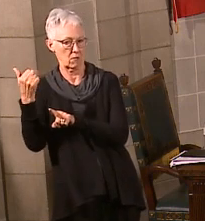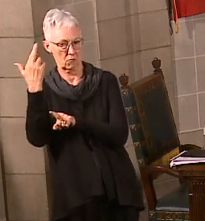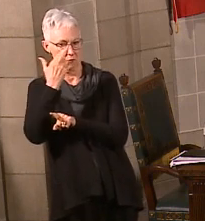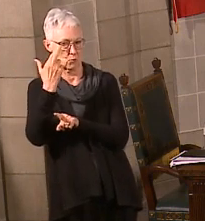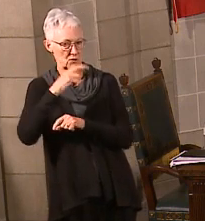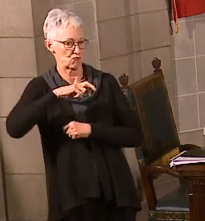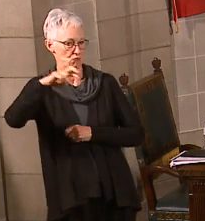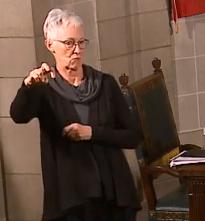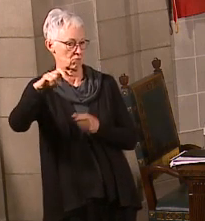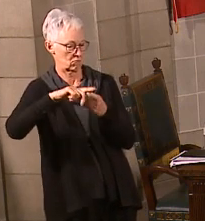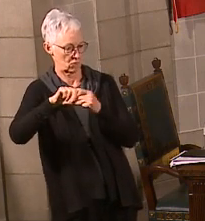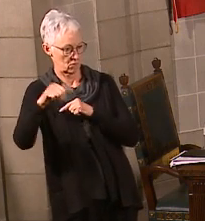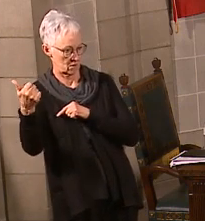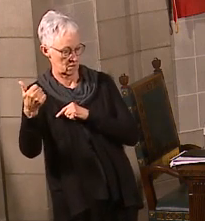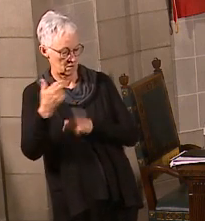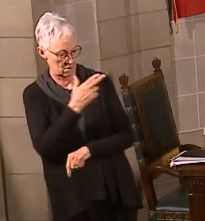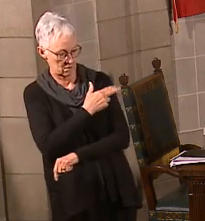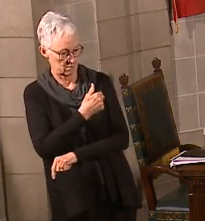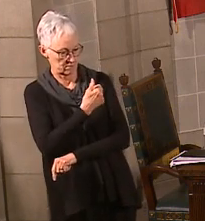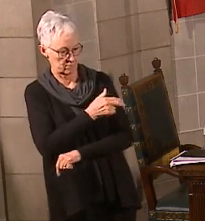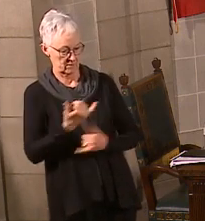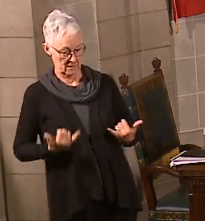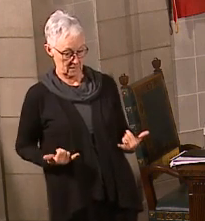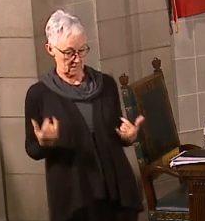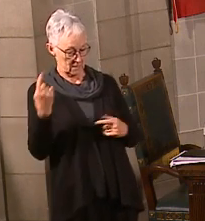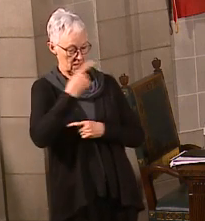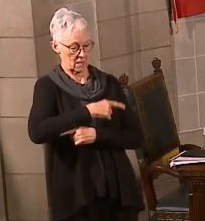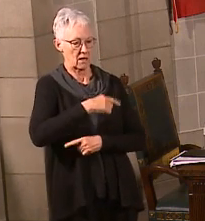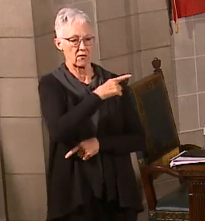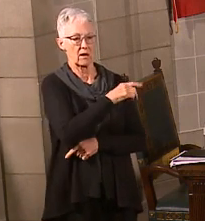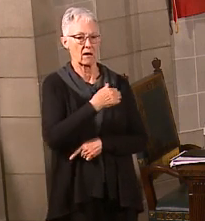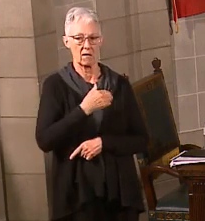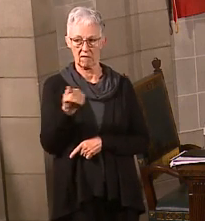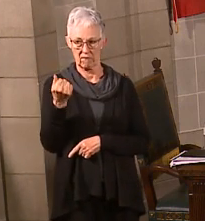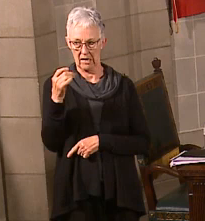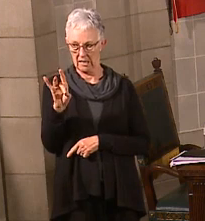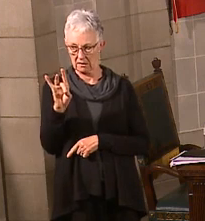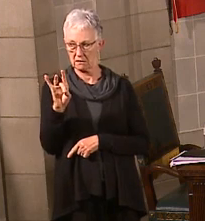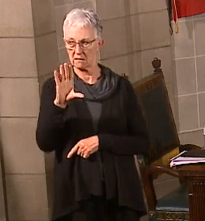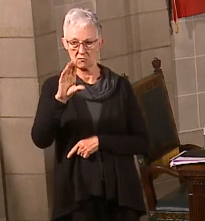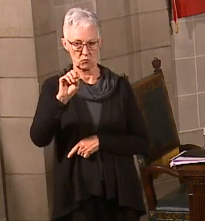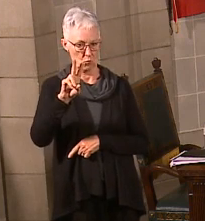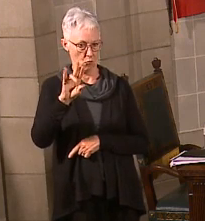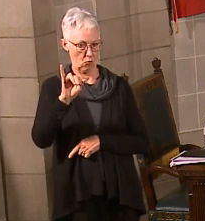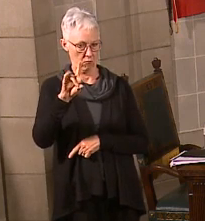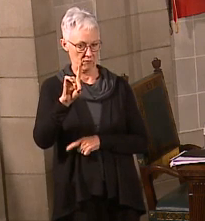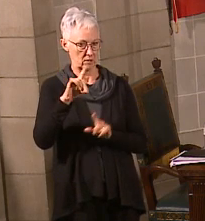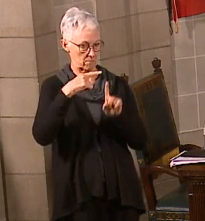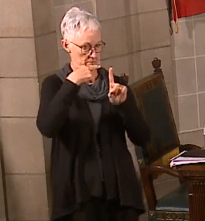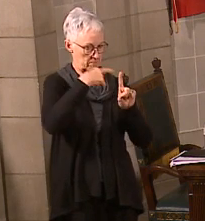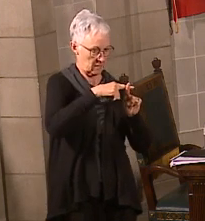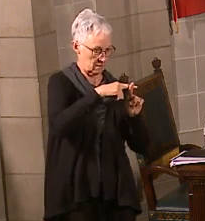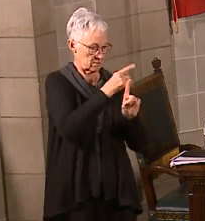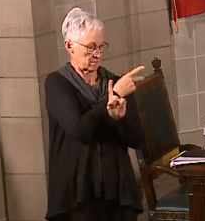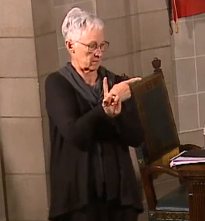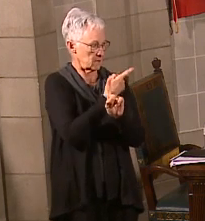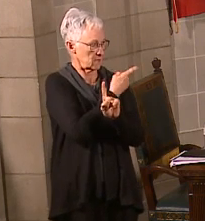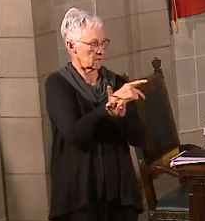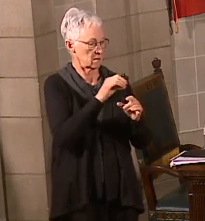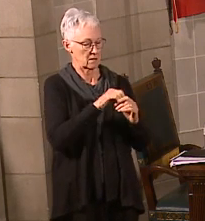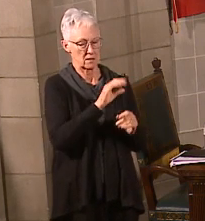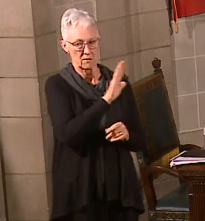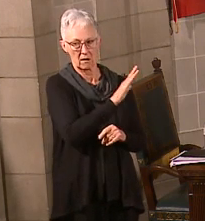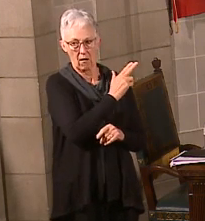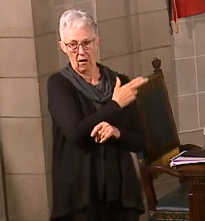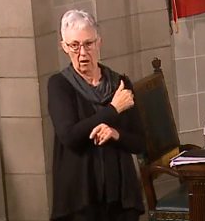of 18 COVID-positive patients in their hospital. They have 12 people in their